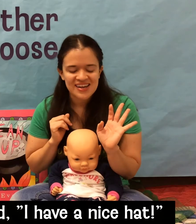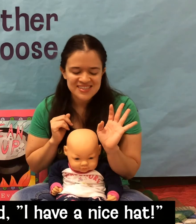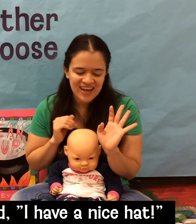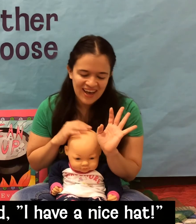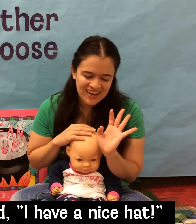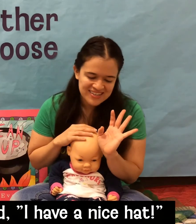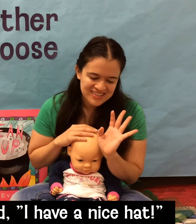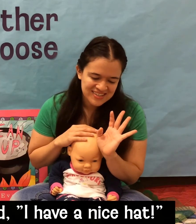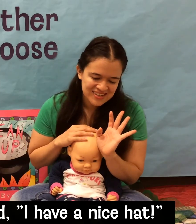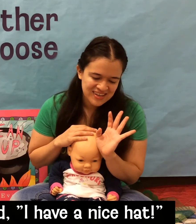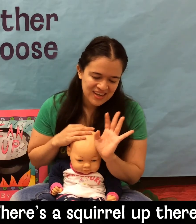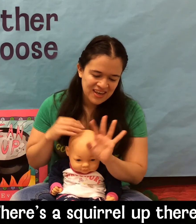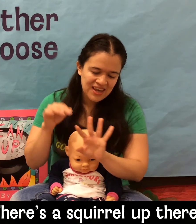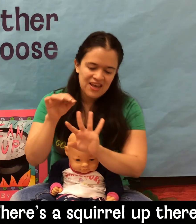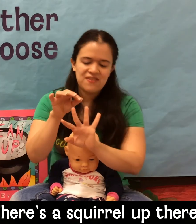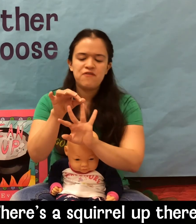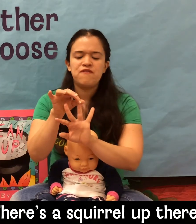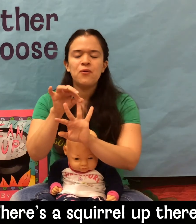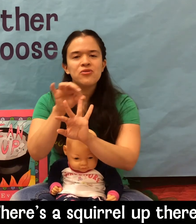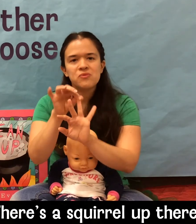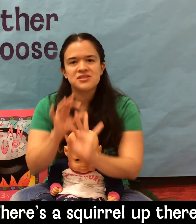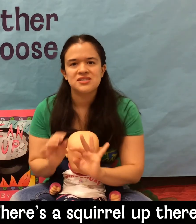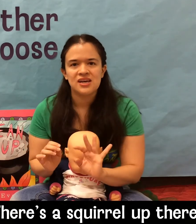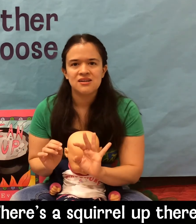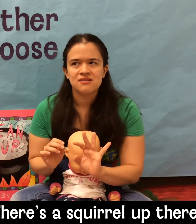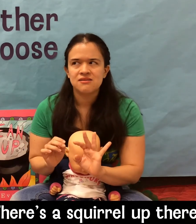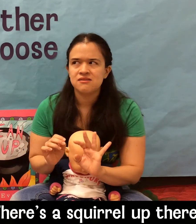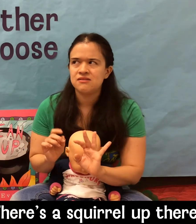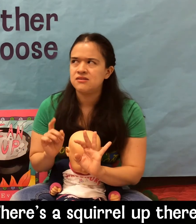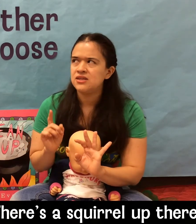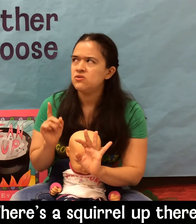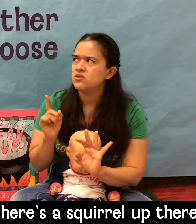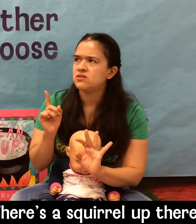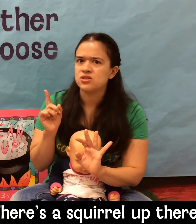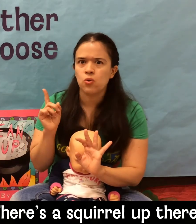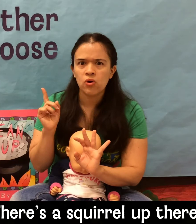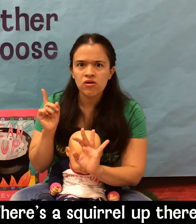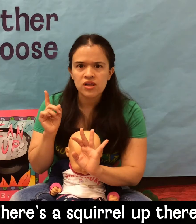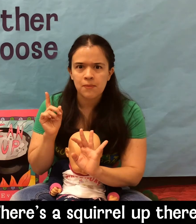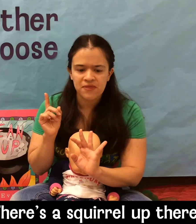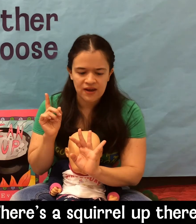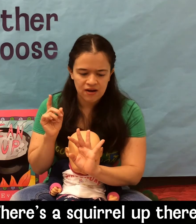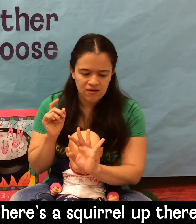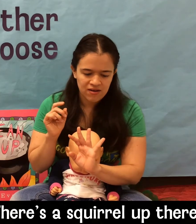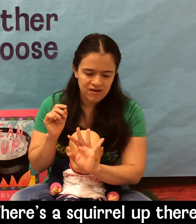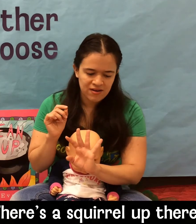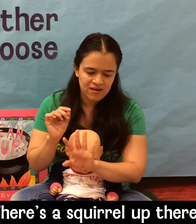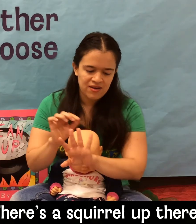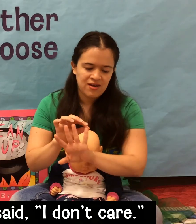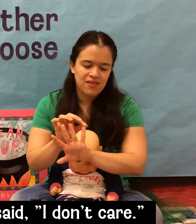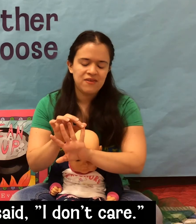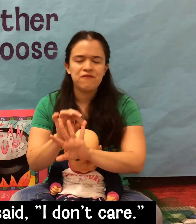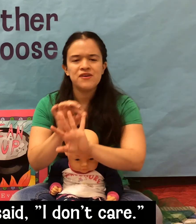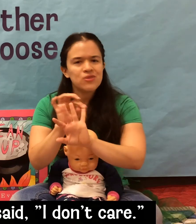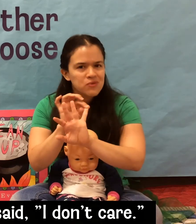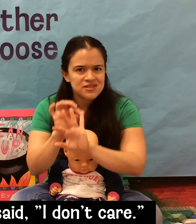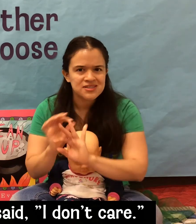nice hat. The fourth one said, there's a squirrel up there. The fifth one